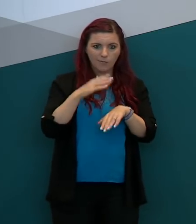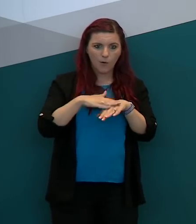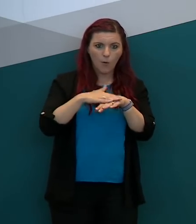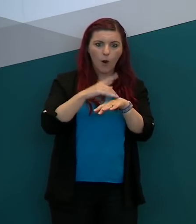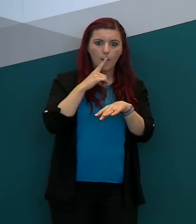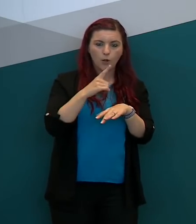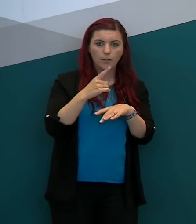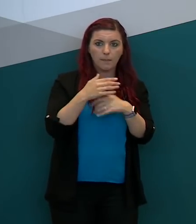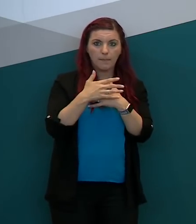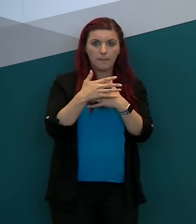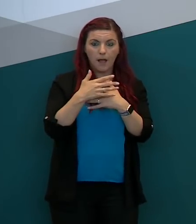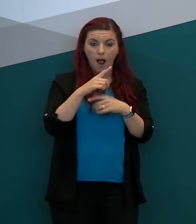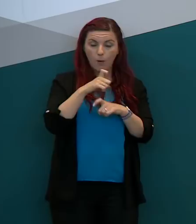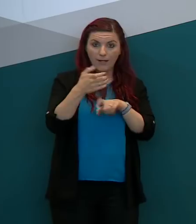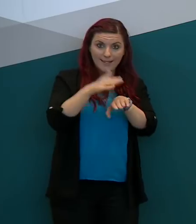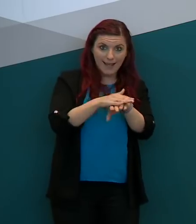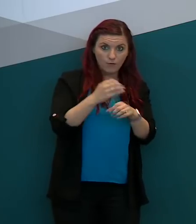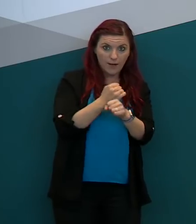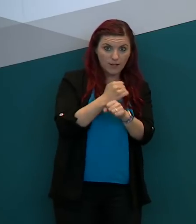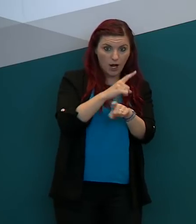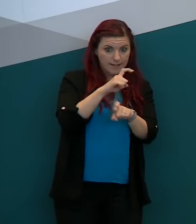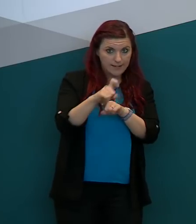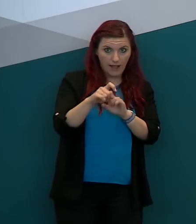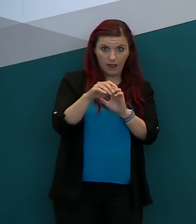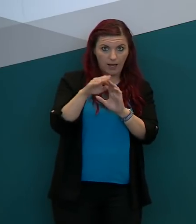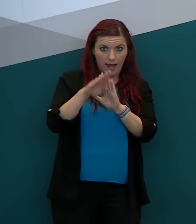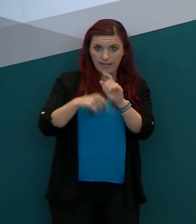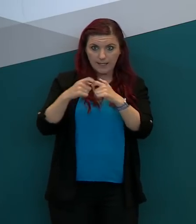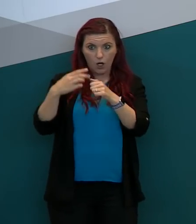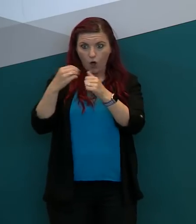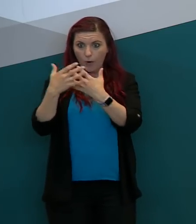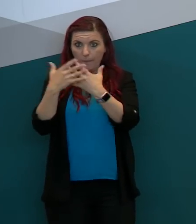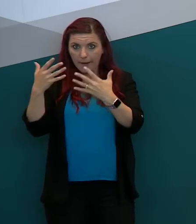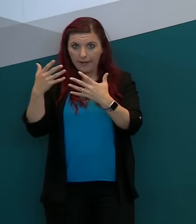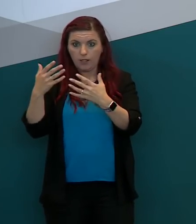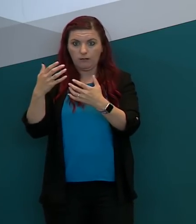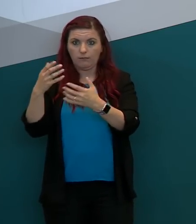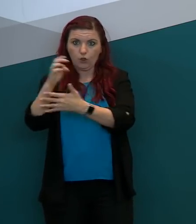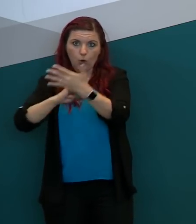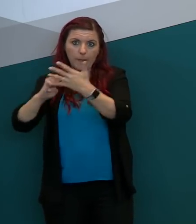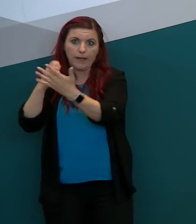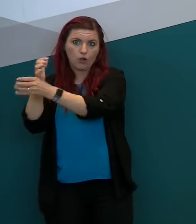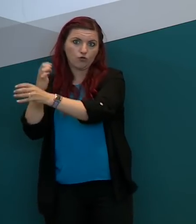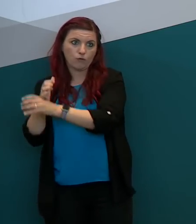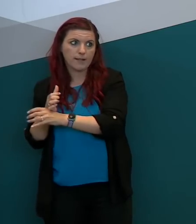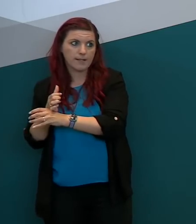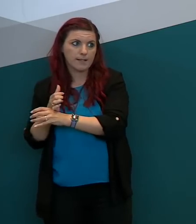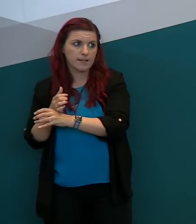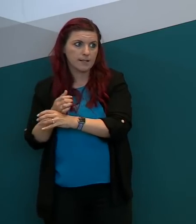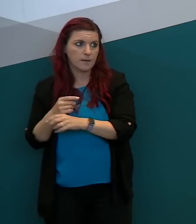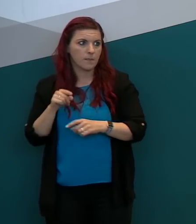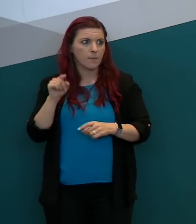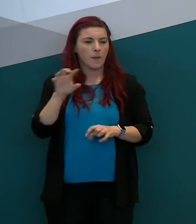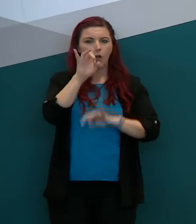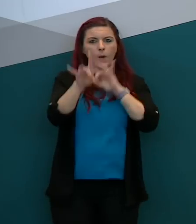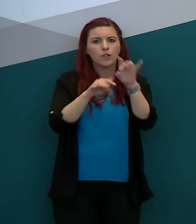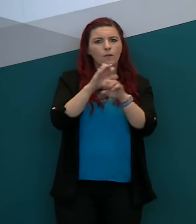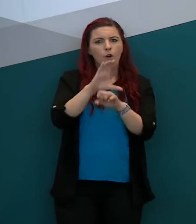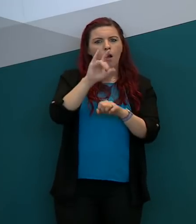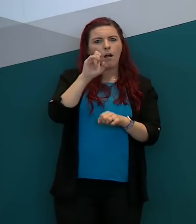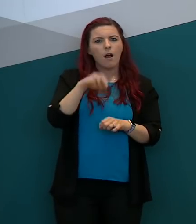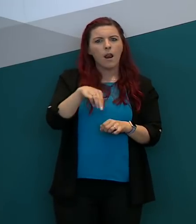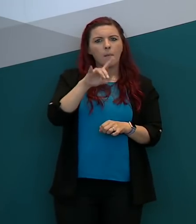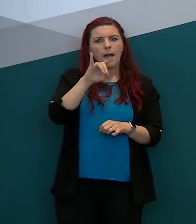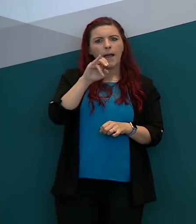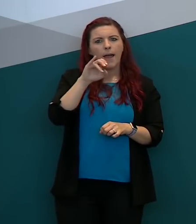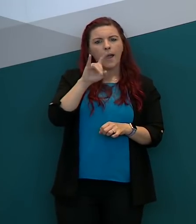big European countries on this side of the European continent. Okay, just finally, maybe Dr. Colm Henry on this one. It was on radio earlier on Liveline.